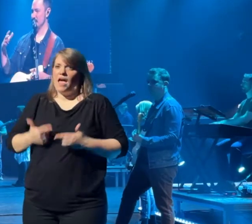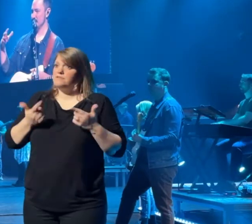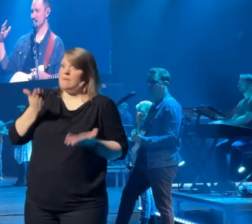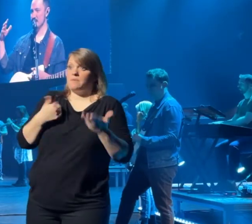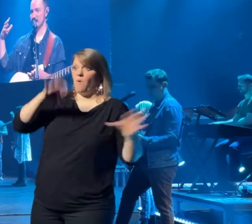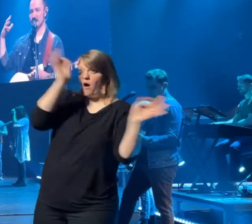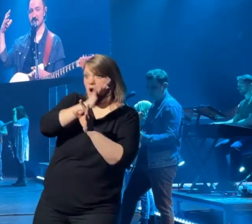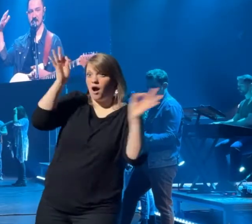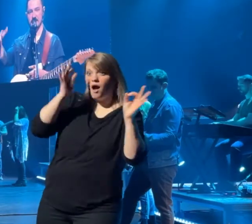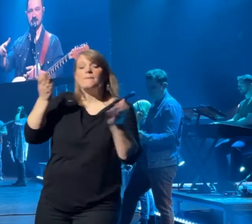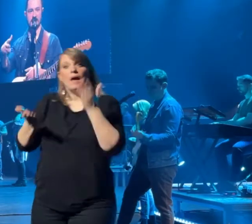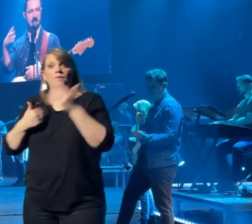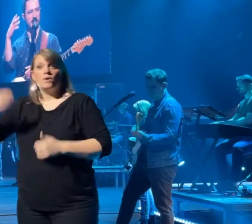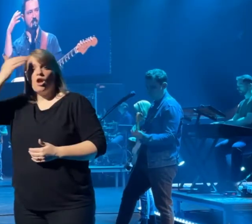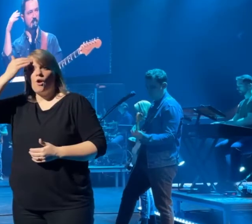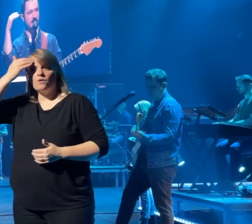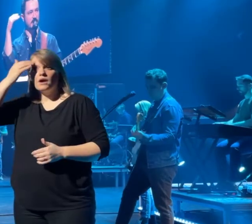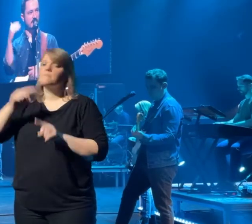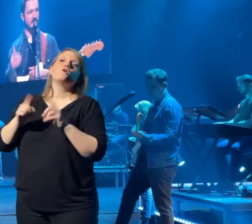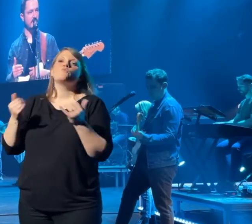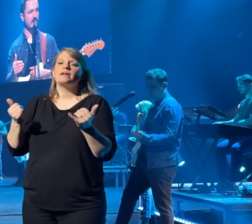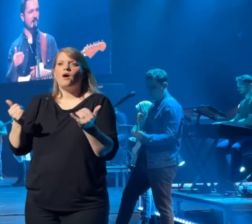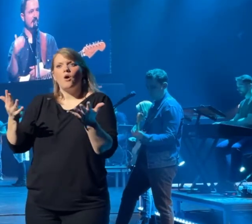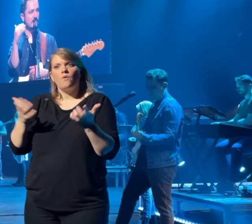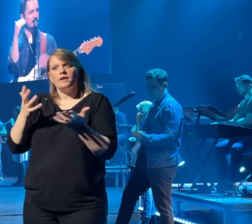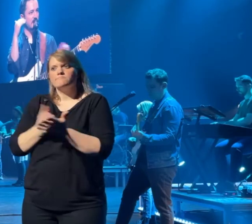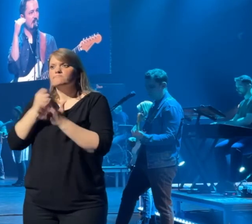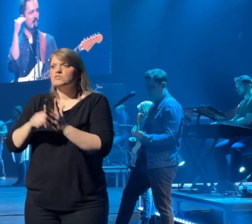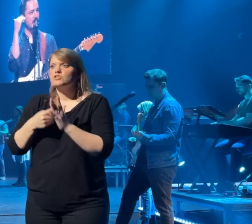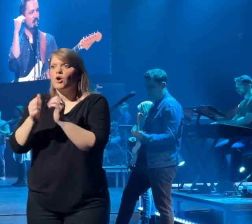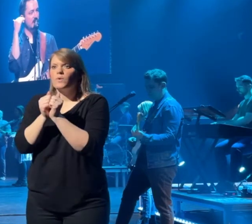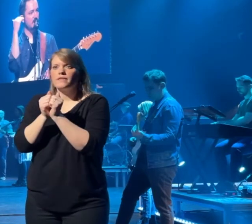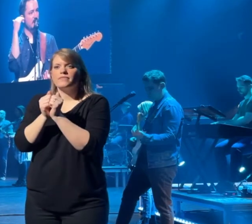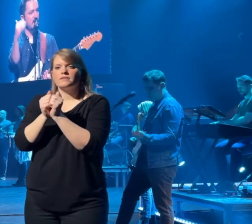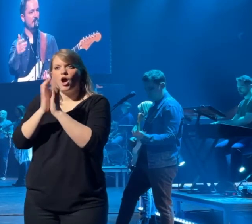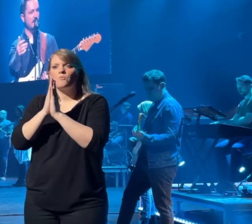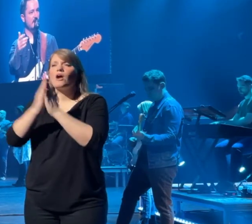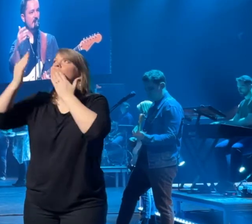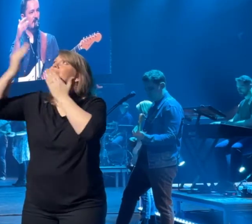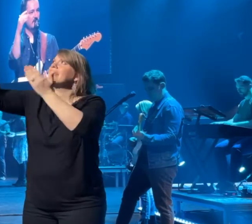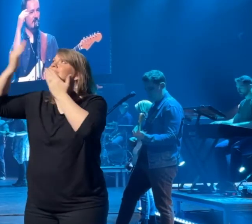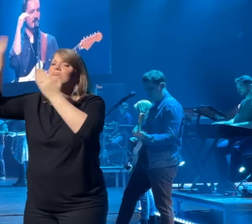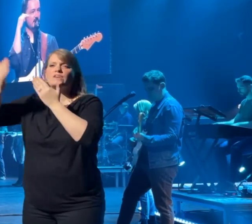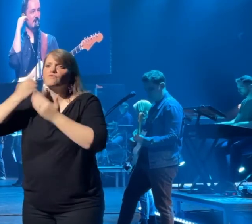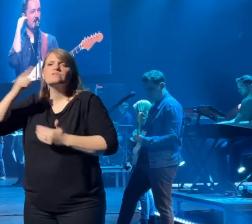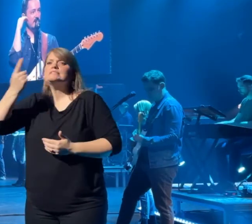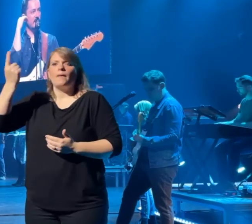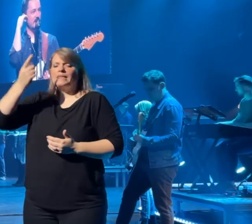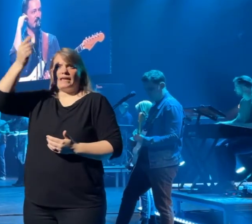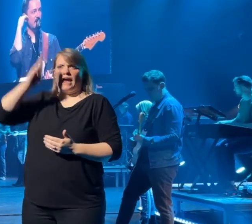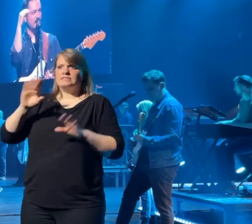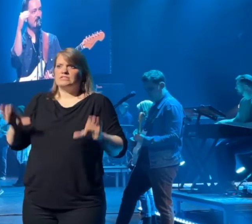want you to take some time right now to say thank you, to start with a prayer of thanksgiving for something that God has done in your life, for the